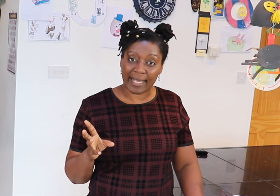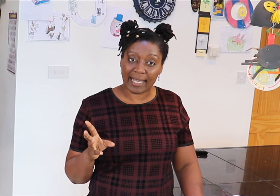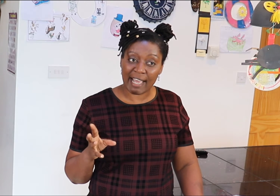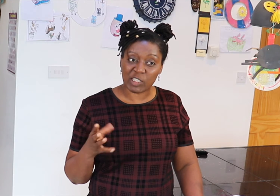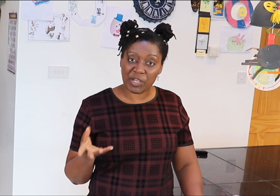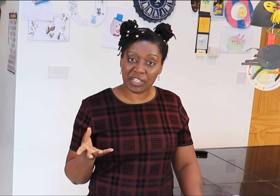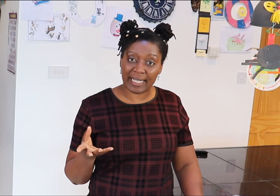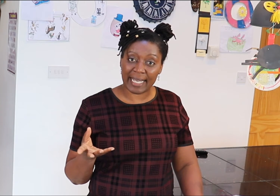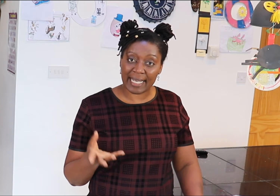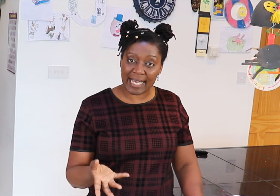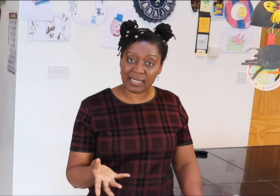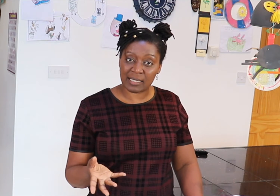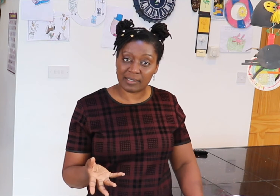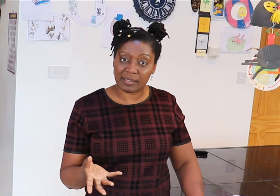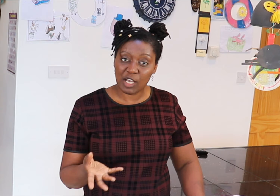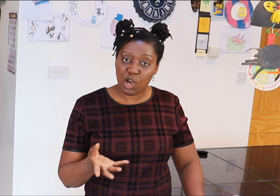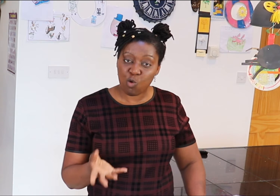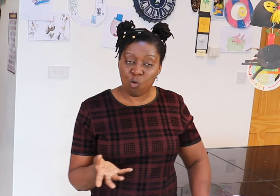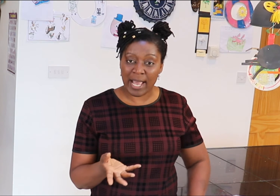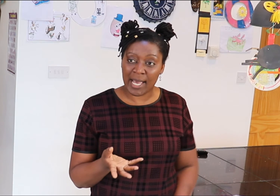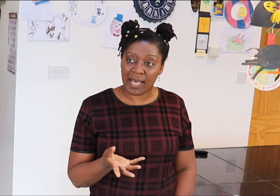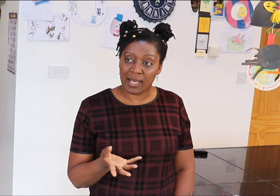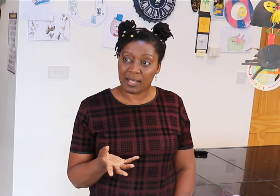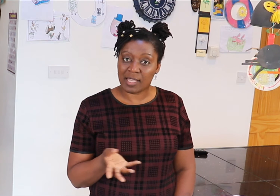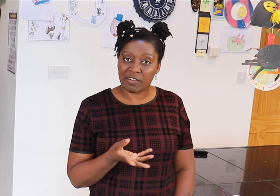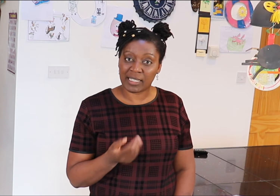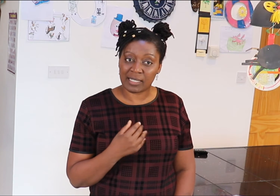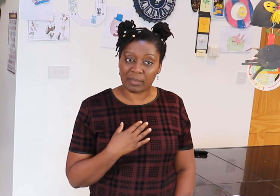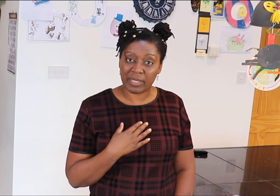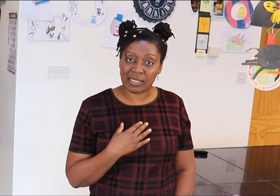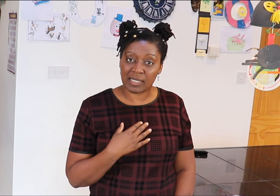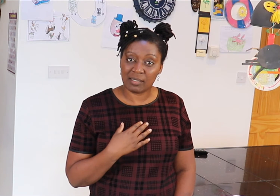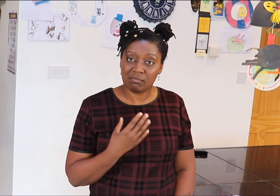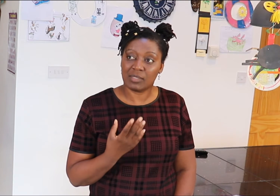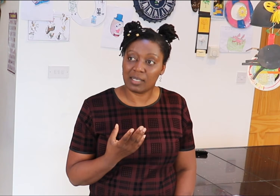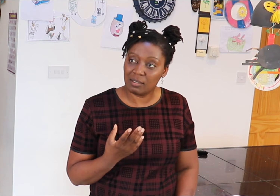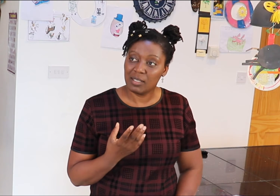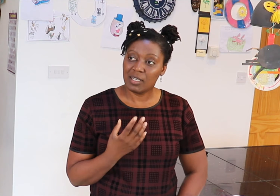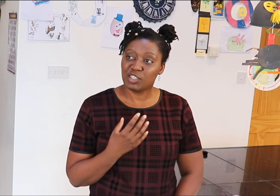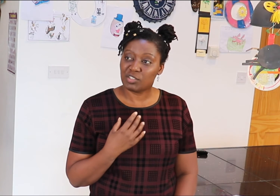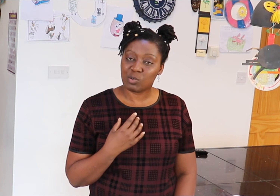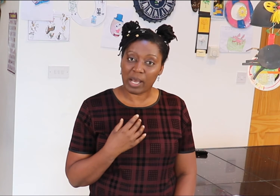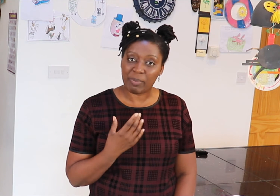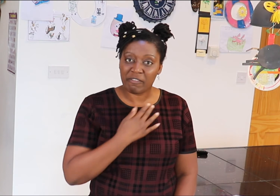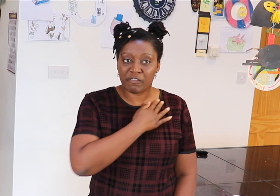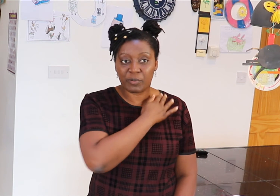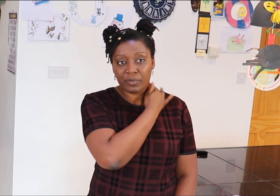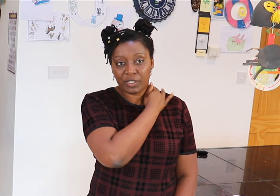why? Especially in cases where there is a disability. It's quite painful, you